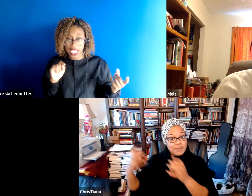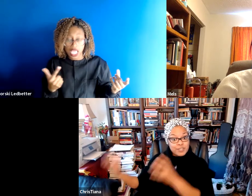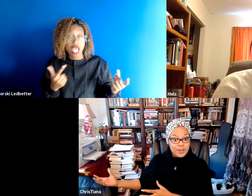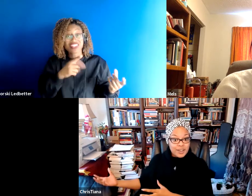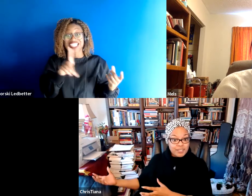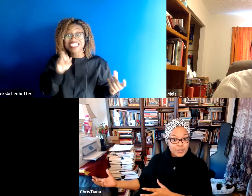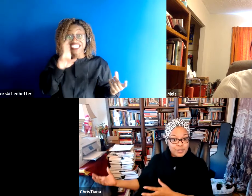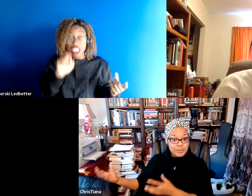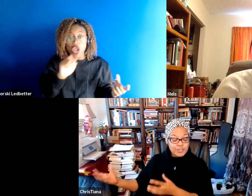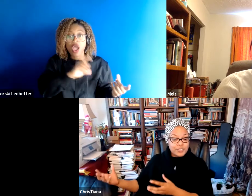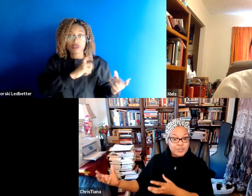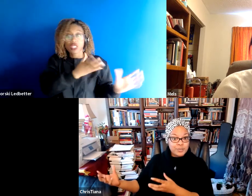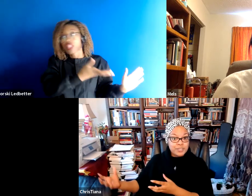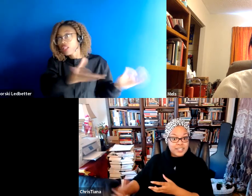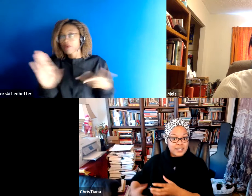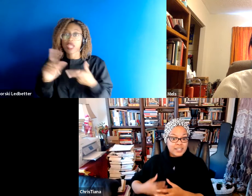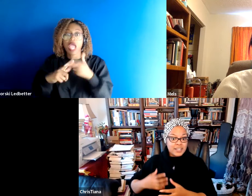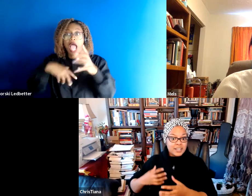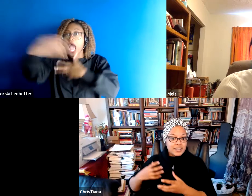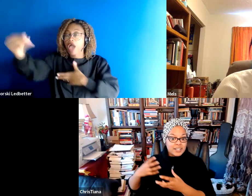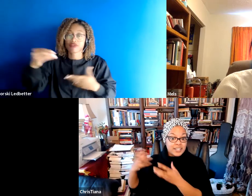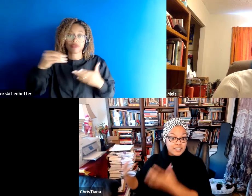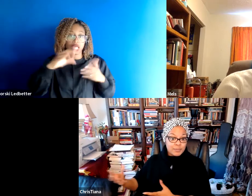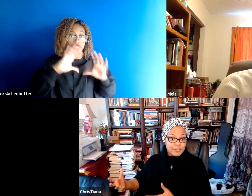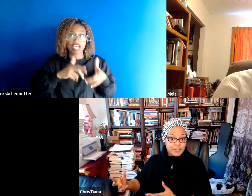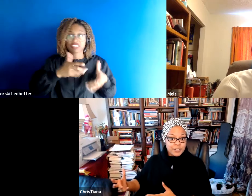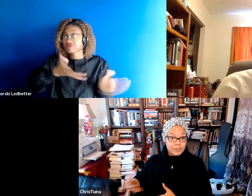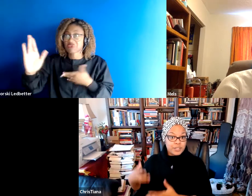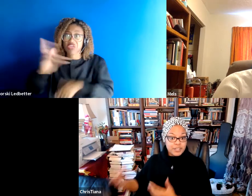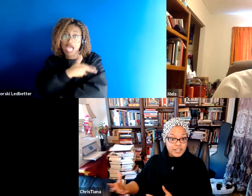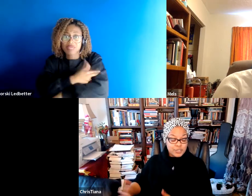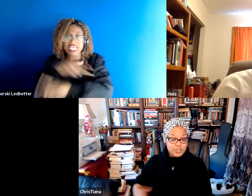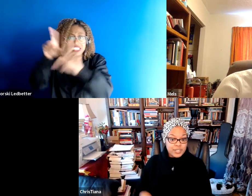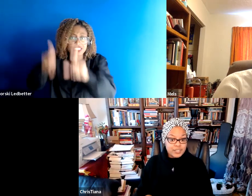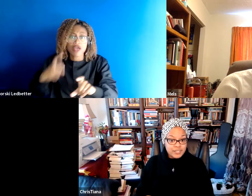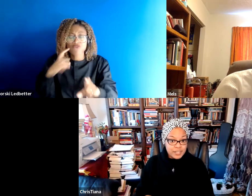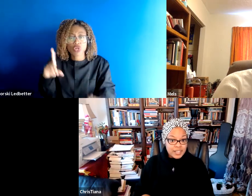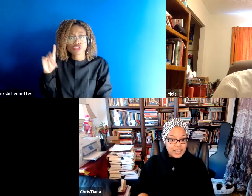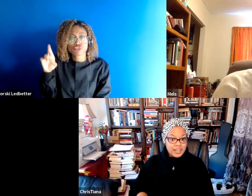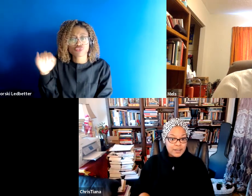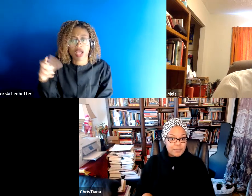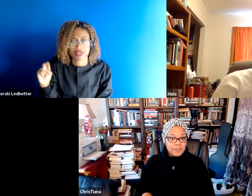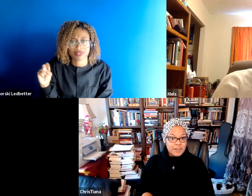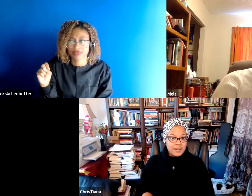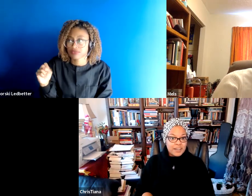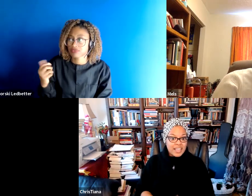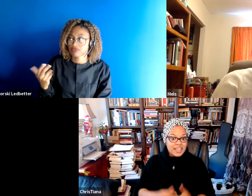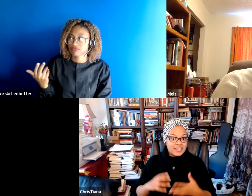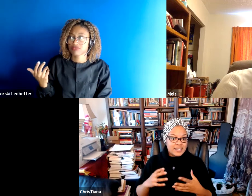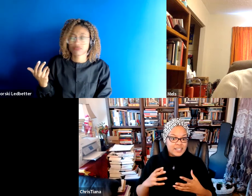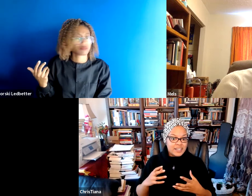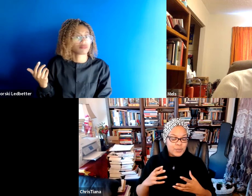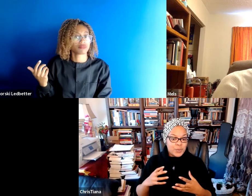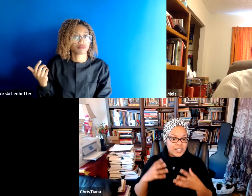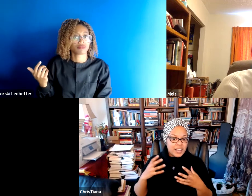take me to a hospital in the middle of the school day to test me for whether or not I use drugs. Um,